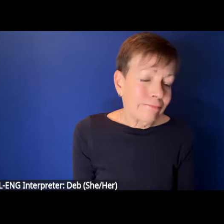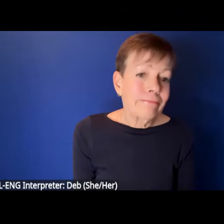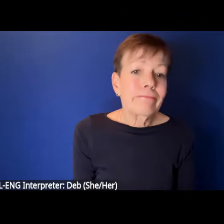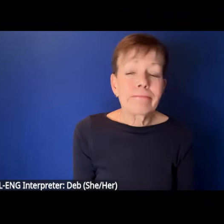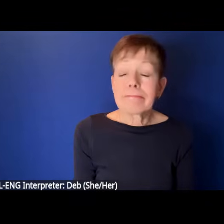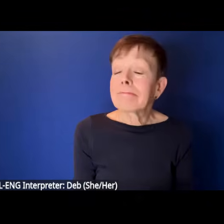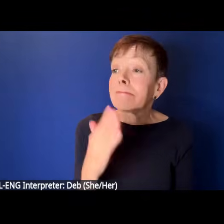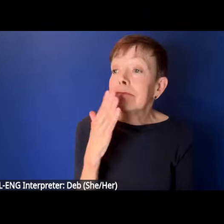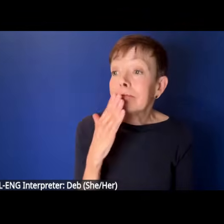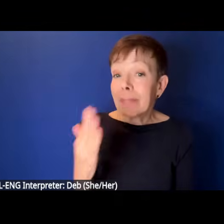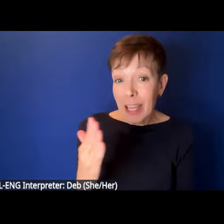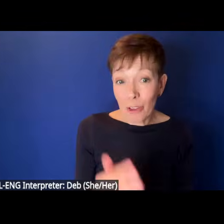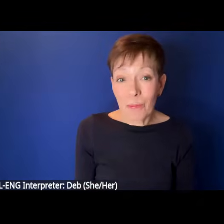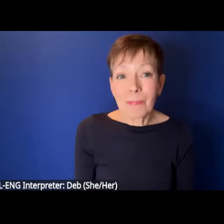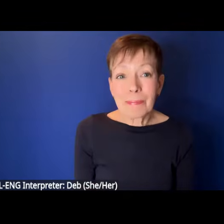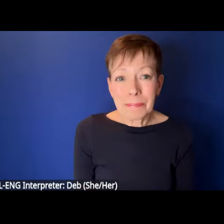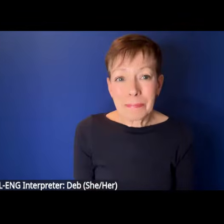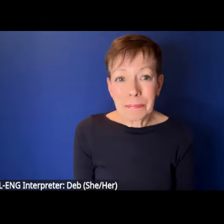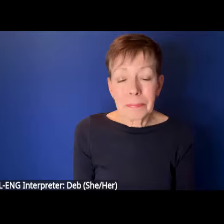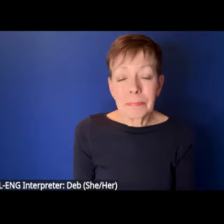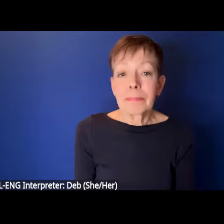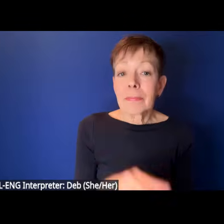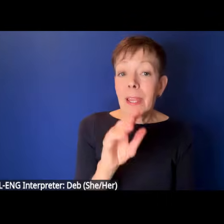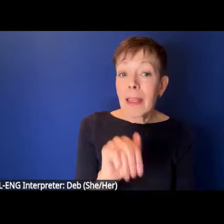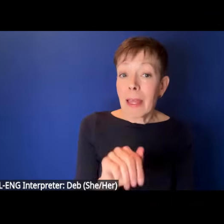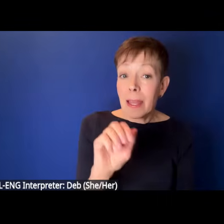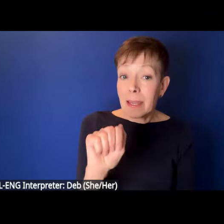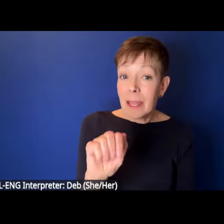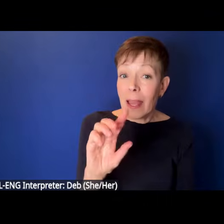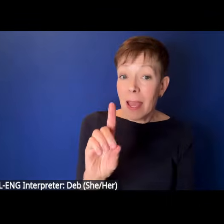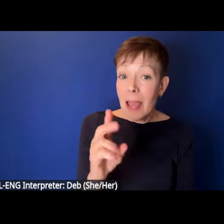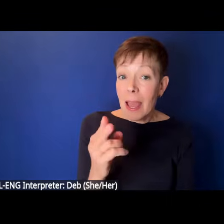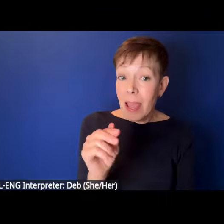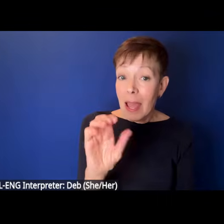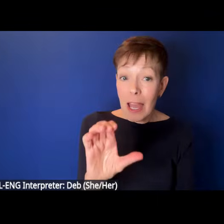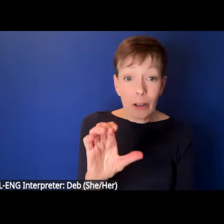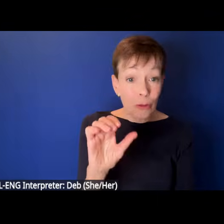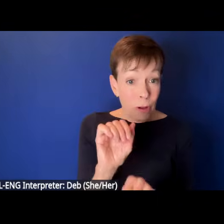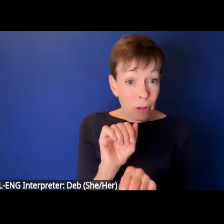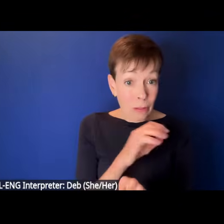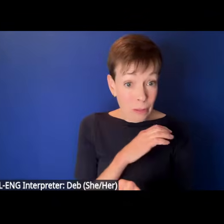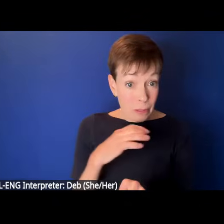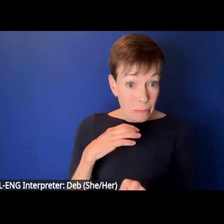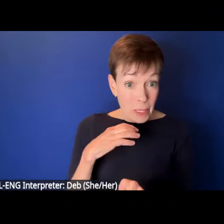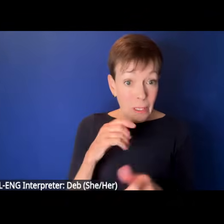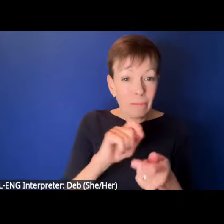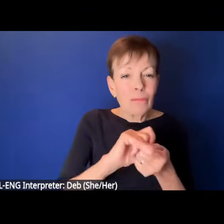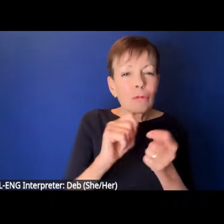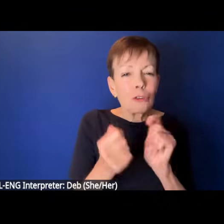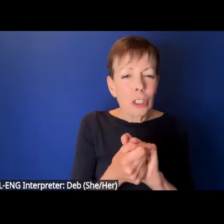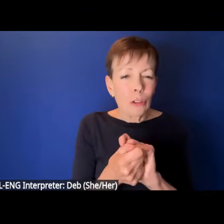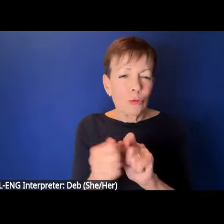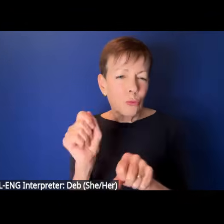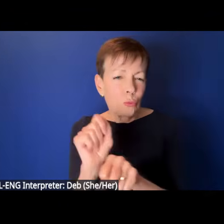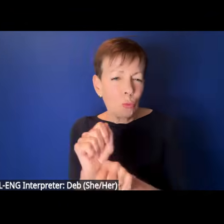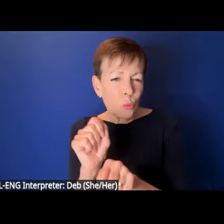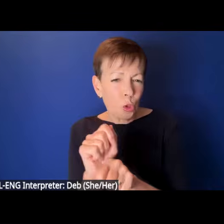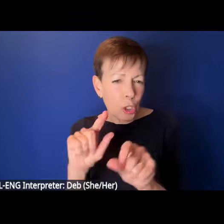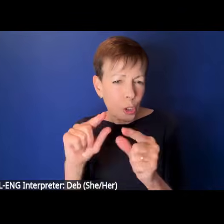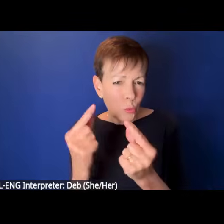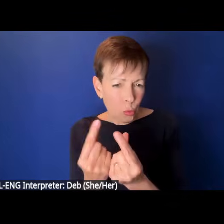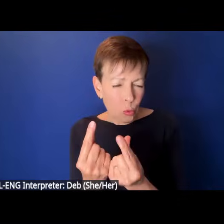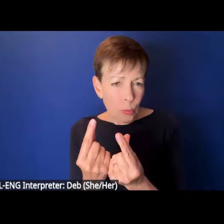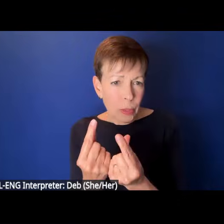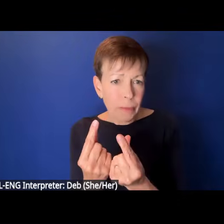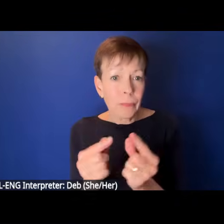through the chair, that ad hoc committee was a working group. And this plan was shared at length,